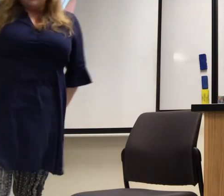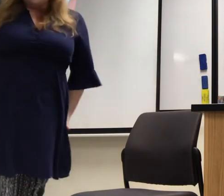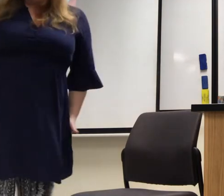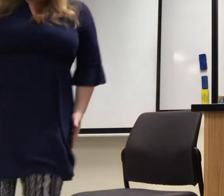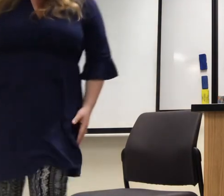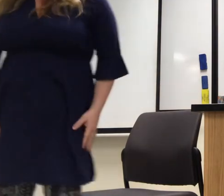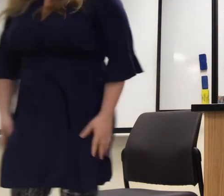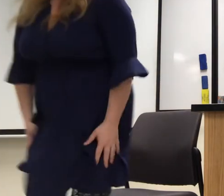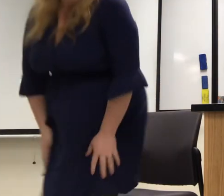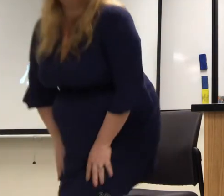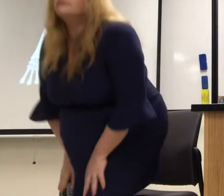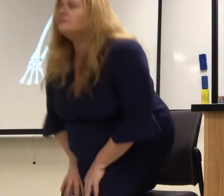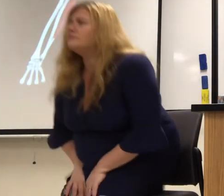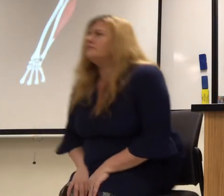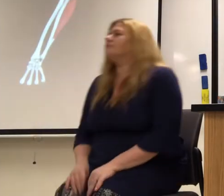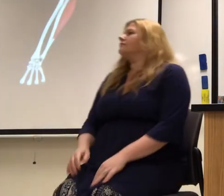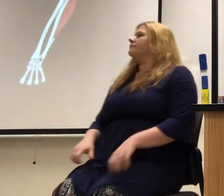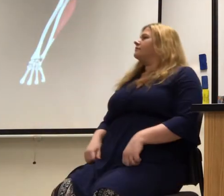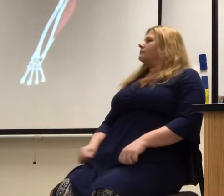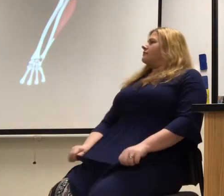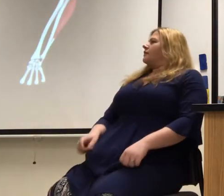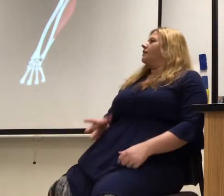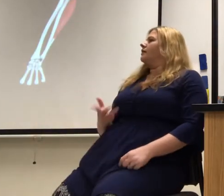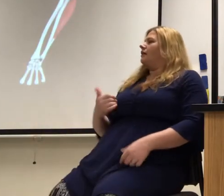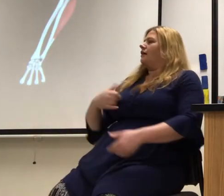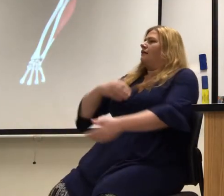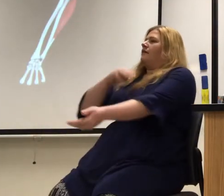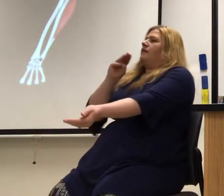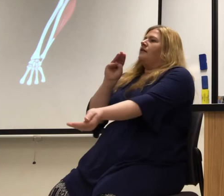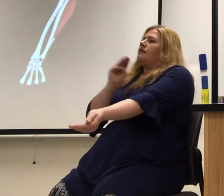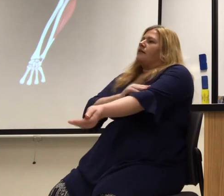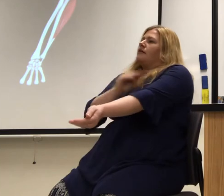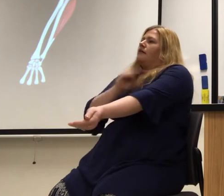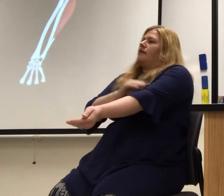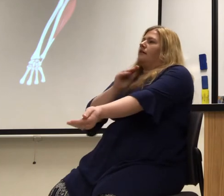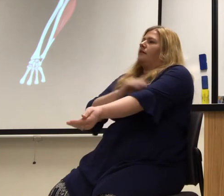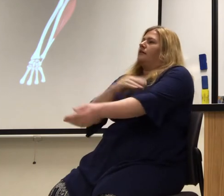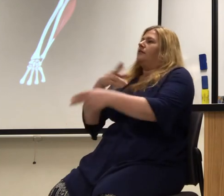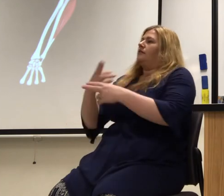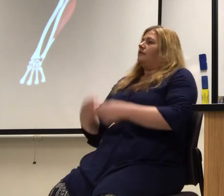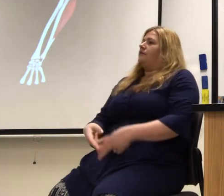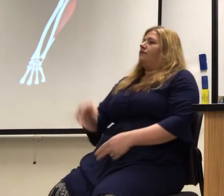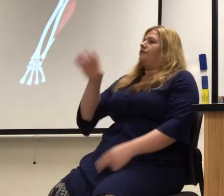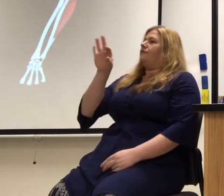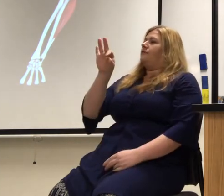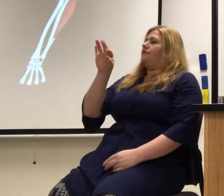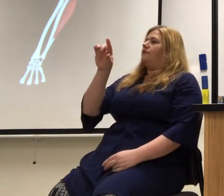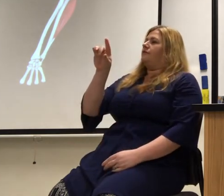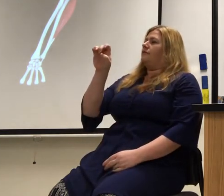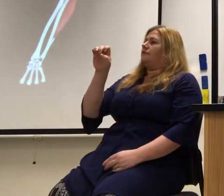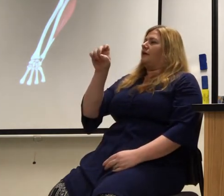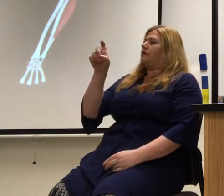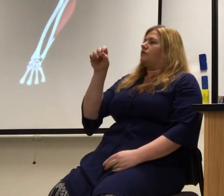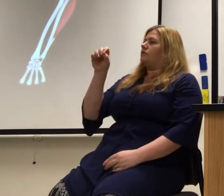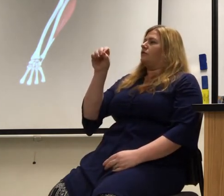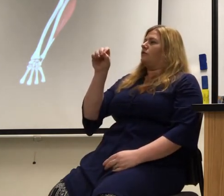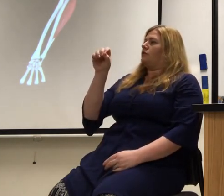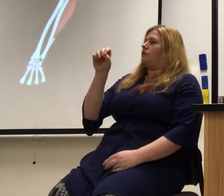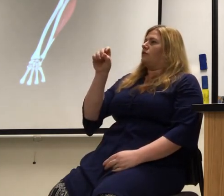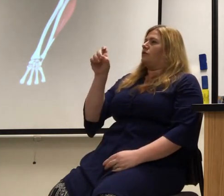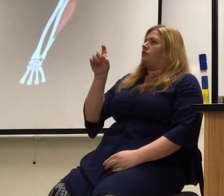Okay, I have a muscle called the flexor digitorum superficialis. The flexor